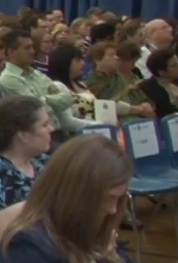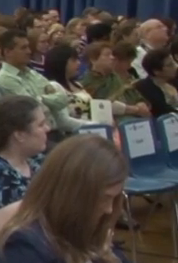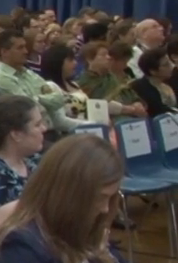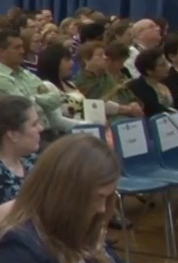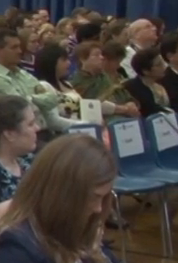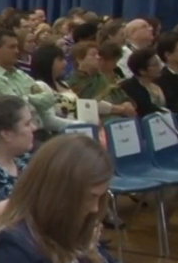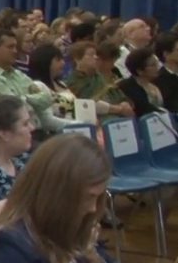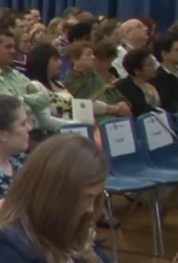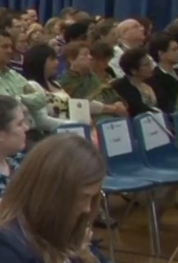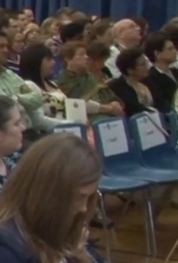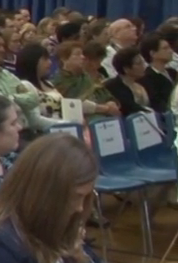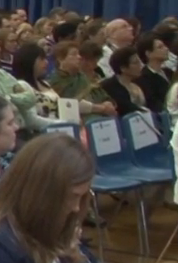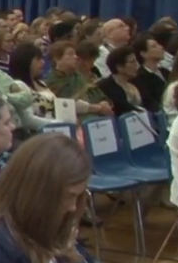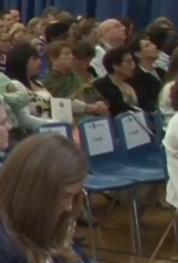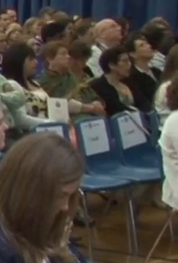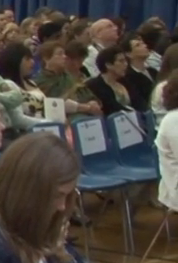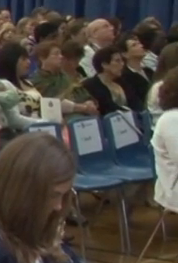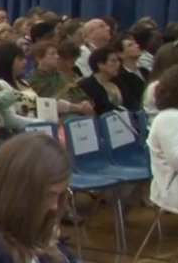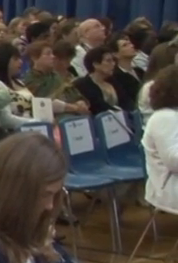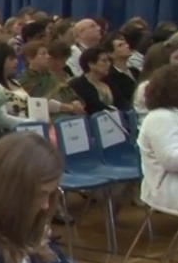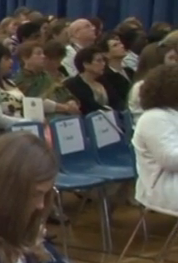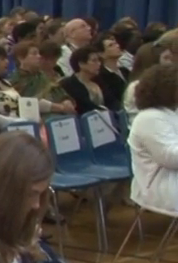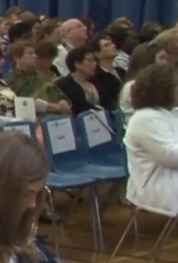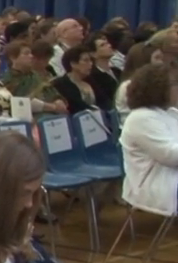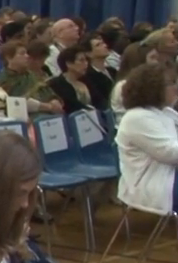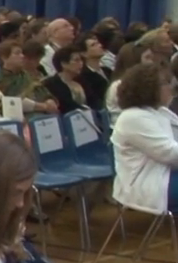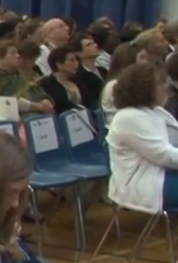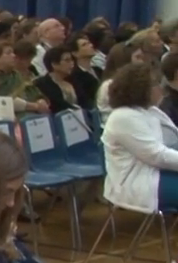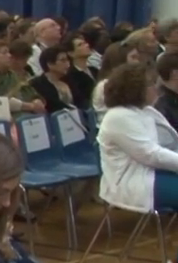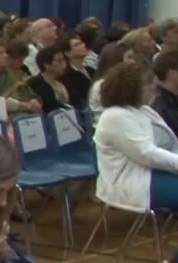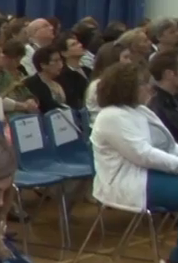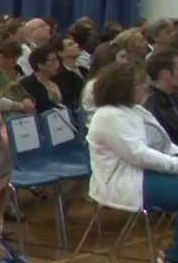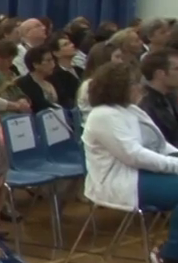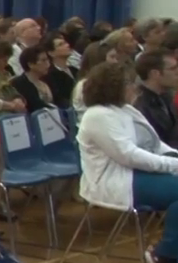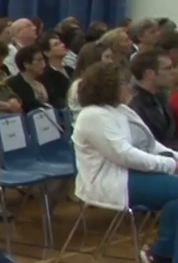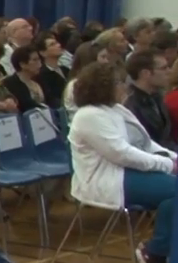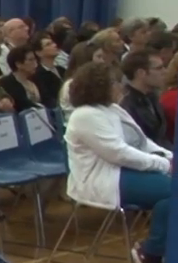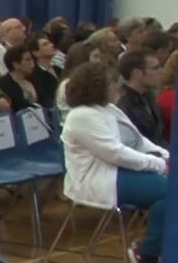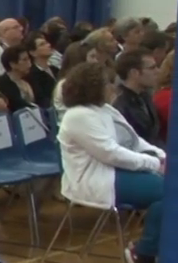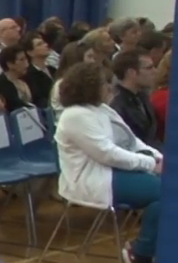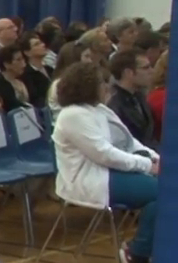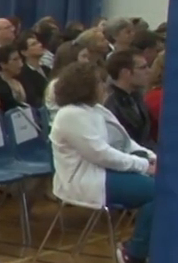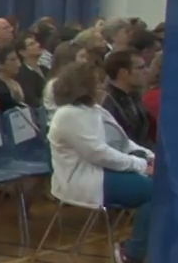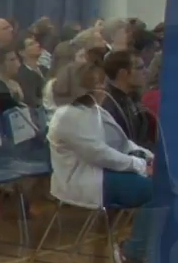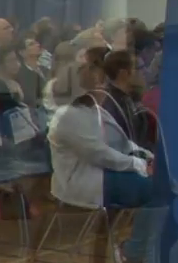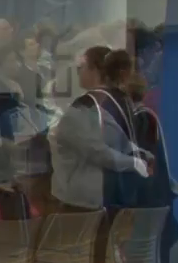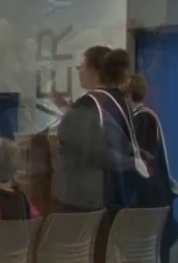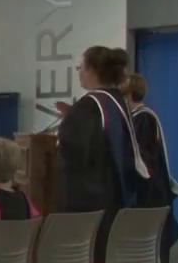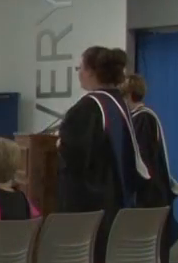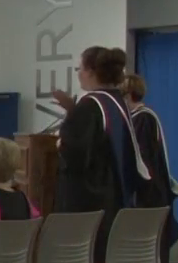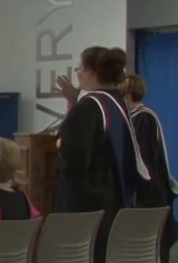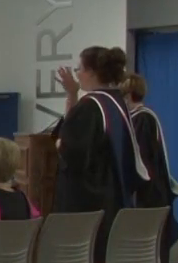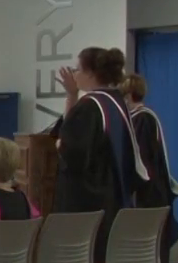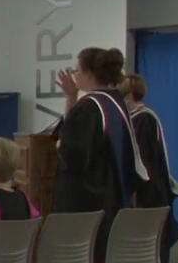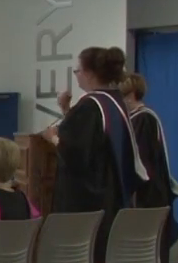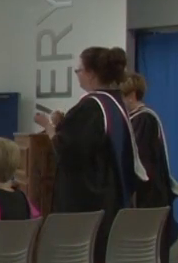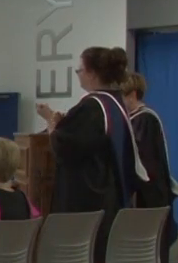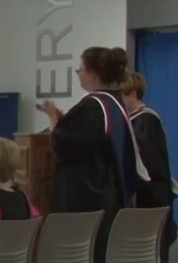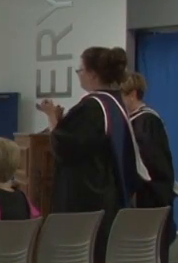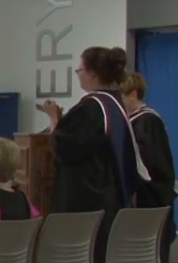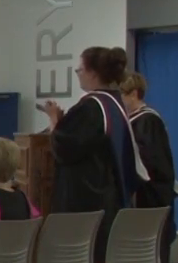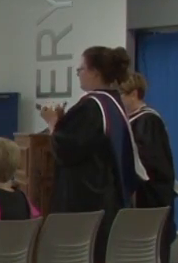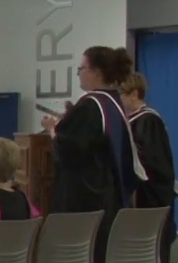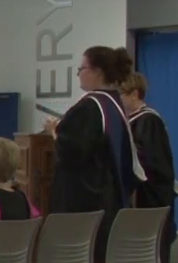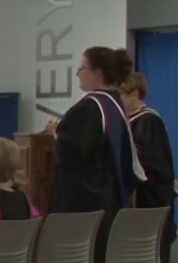done today, I have a new appreciation for the pride and commitment of my parents to my own